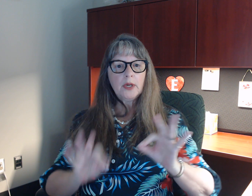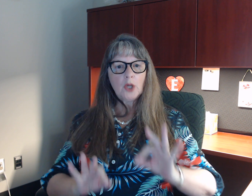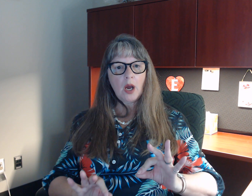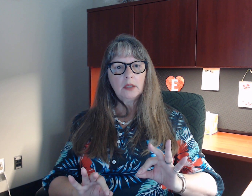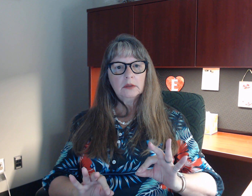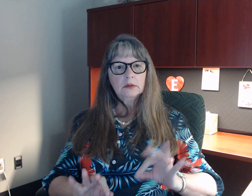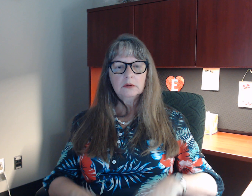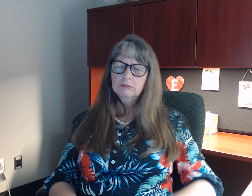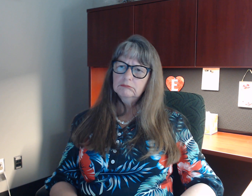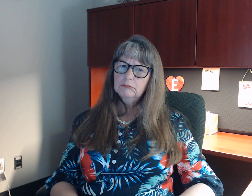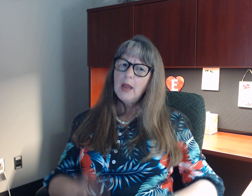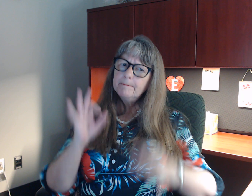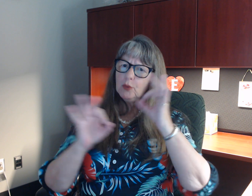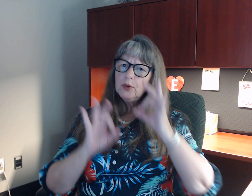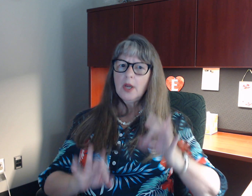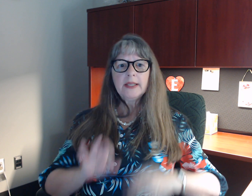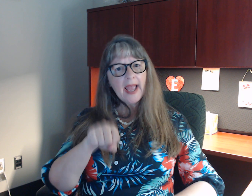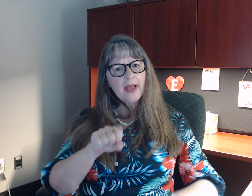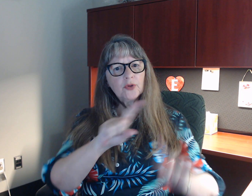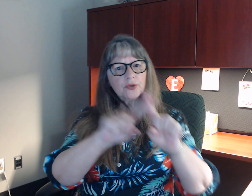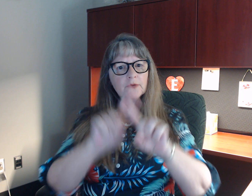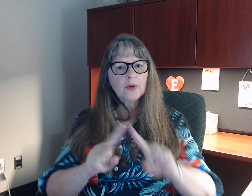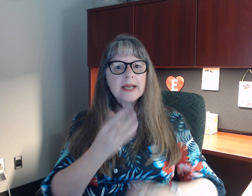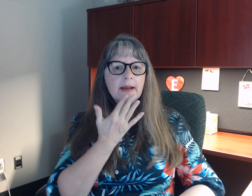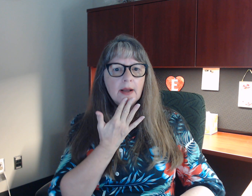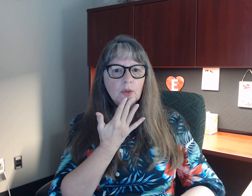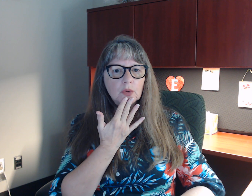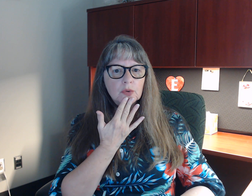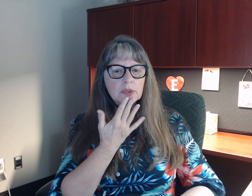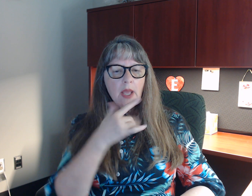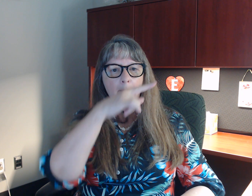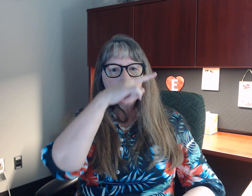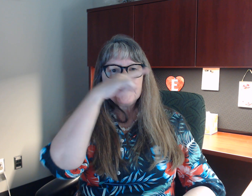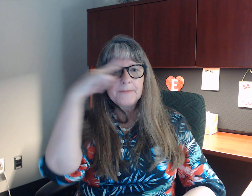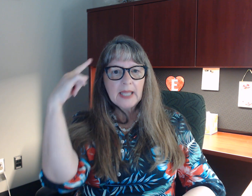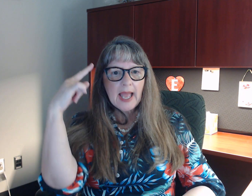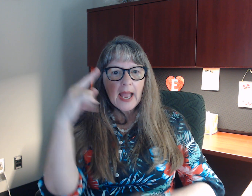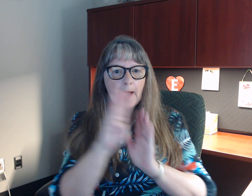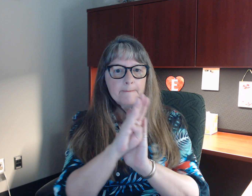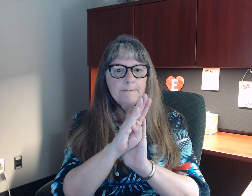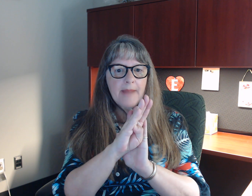dot. Polka dot, yeah, they're different colors. Black